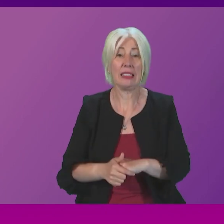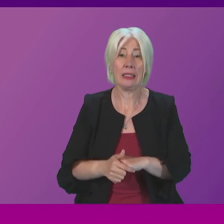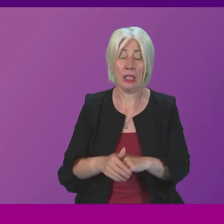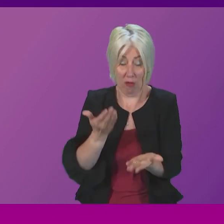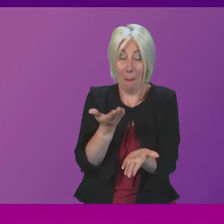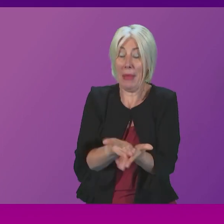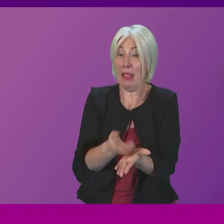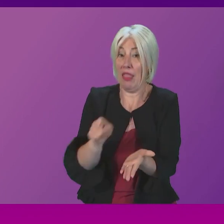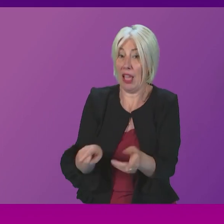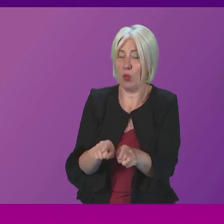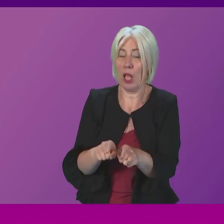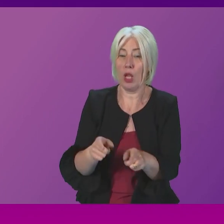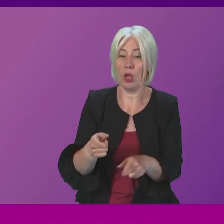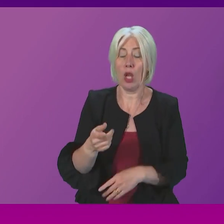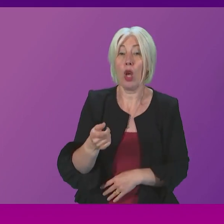me before,